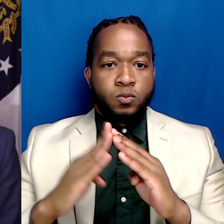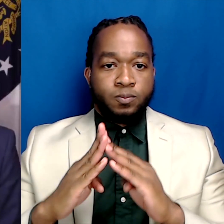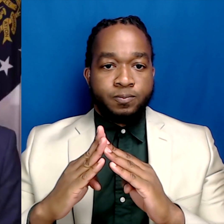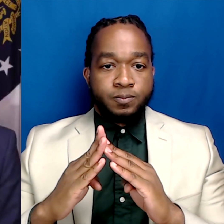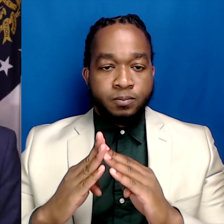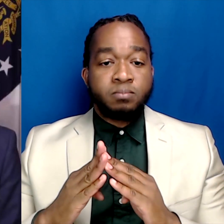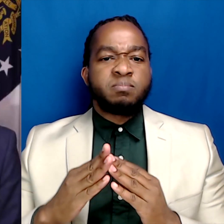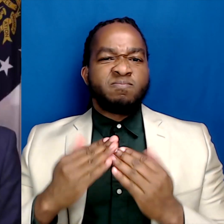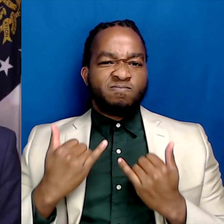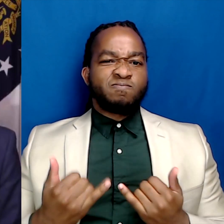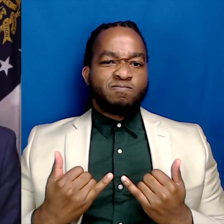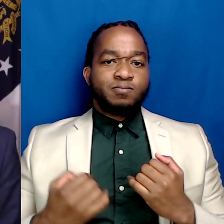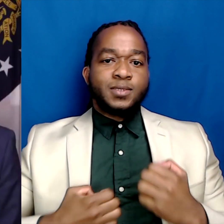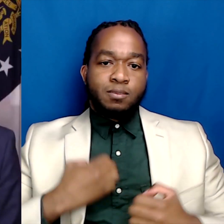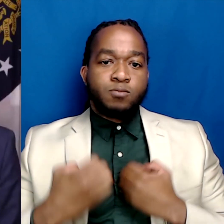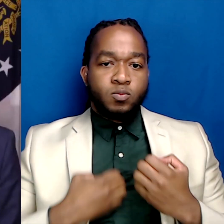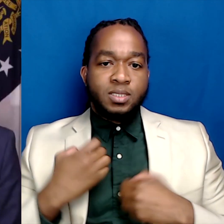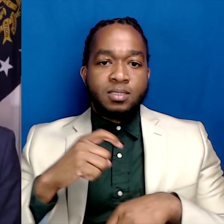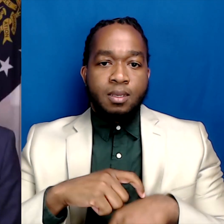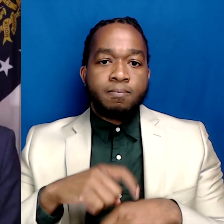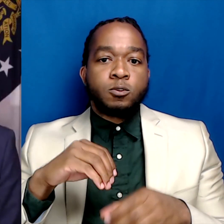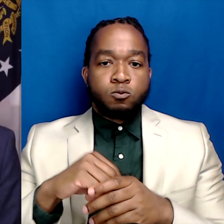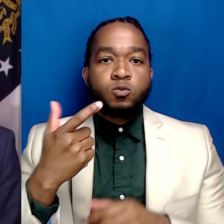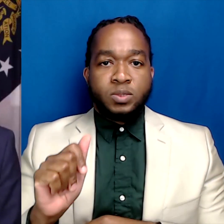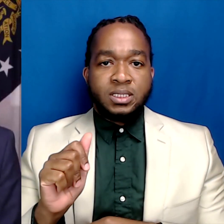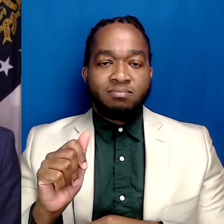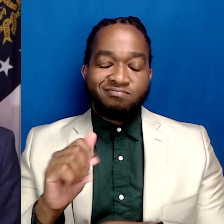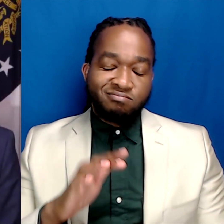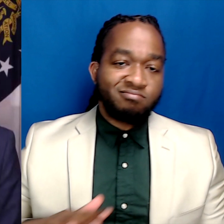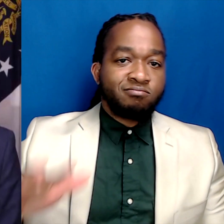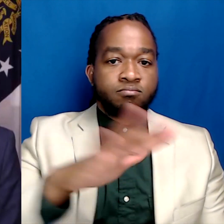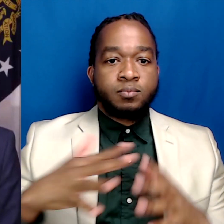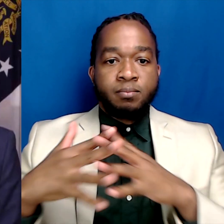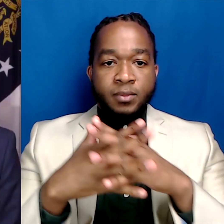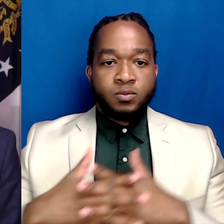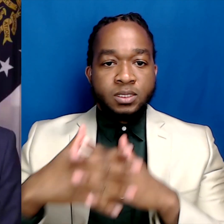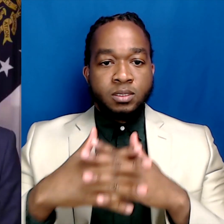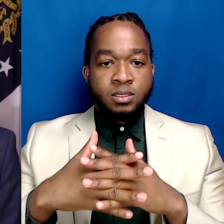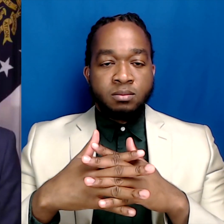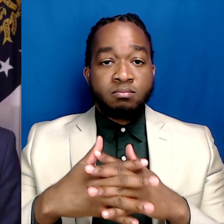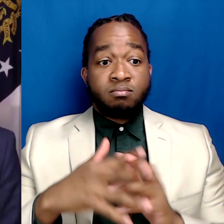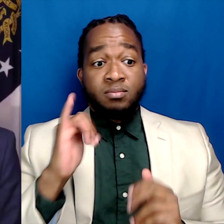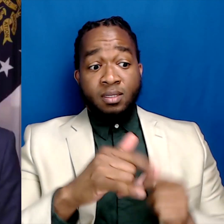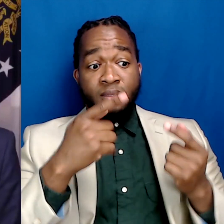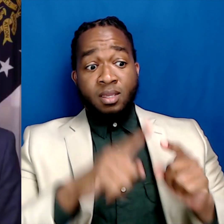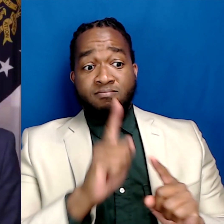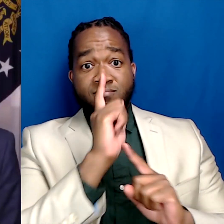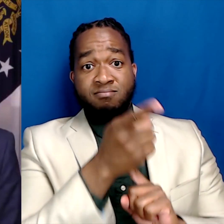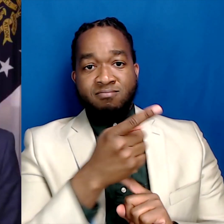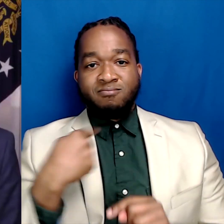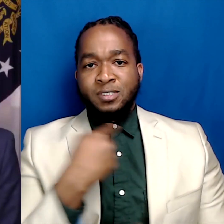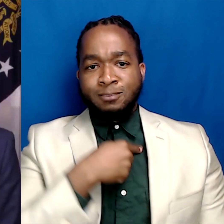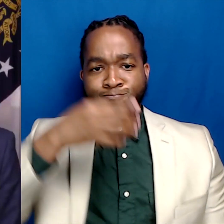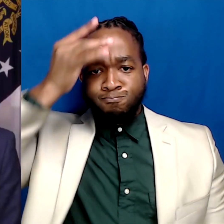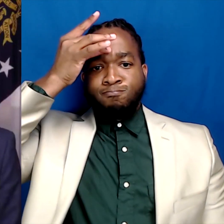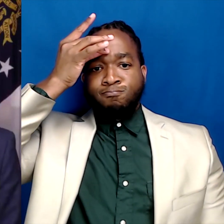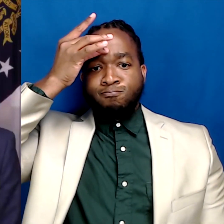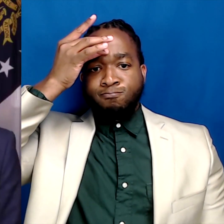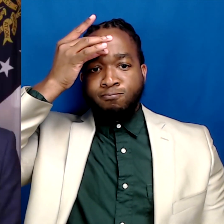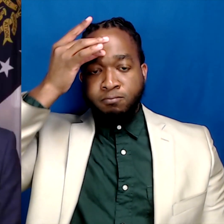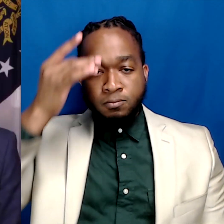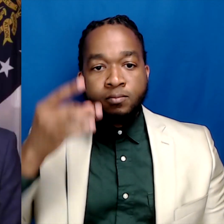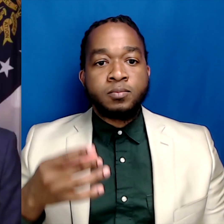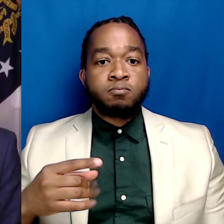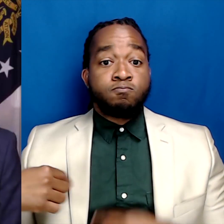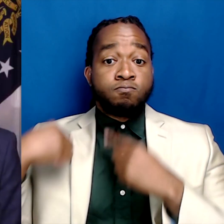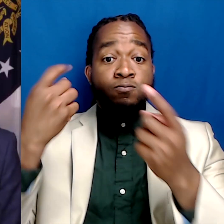made in the African American community. This is an emotional time in Georgia and across America, a moment we will